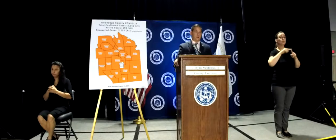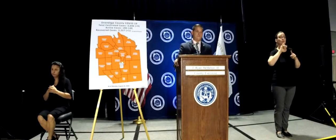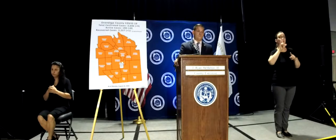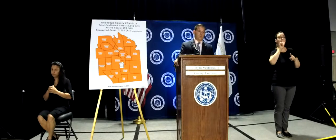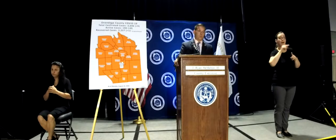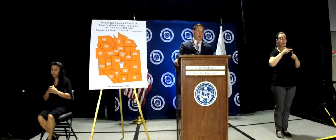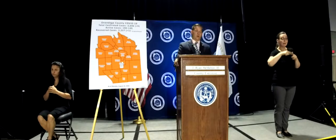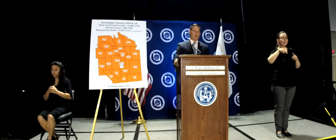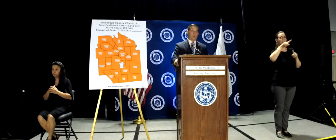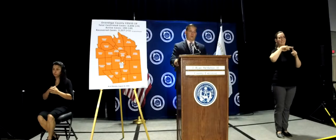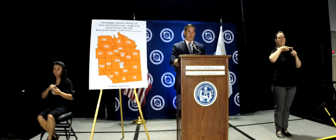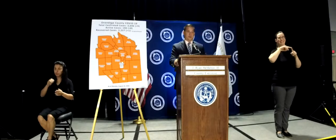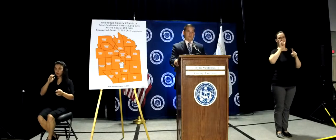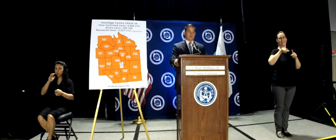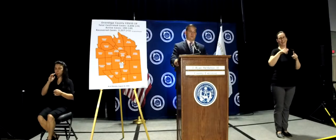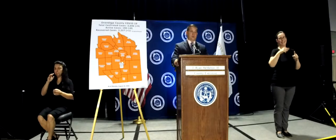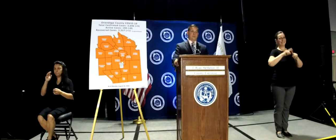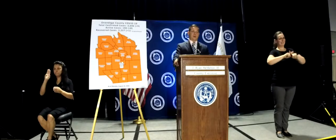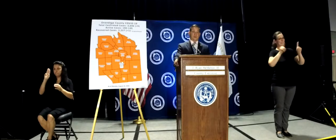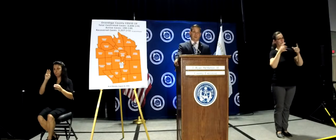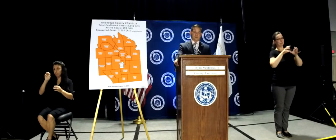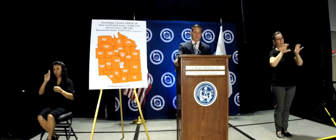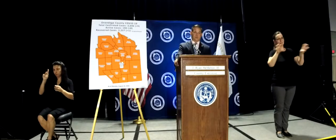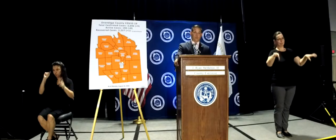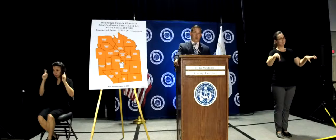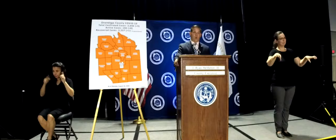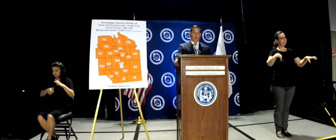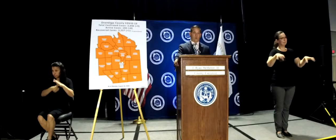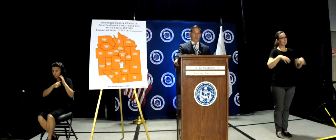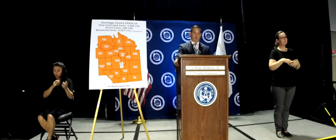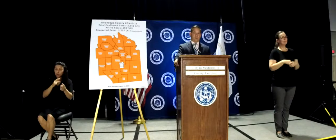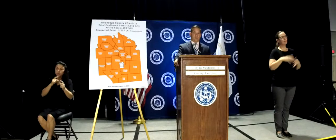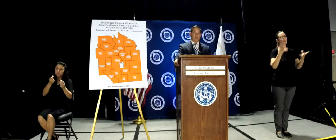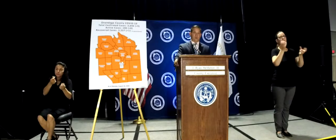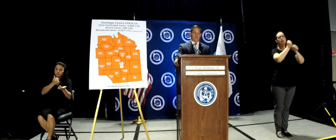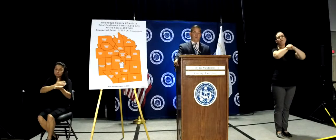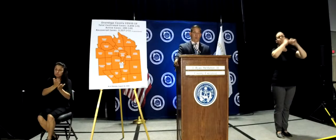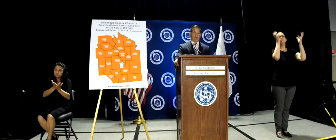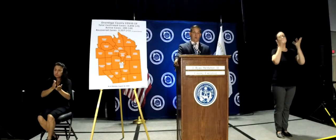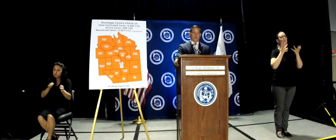we are holding, just think about this, we are holding